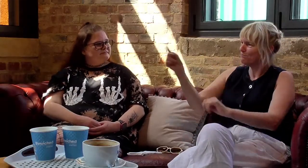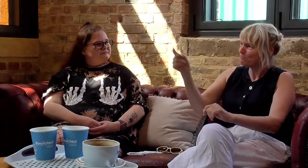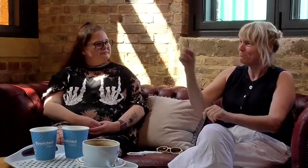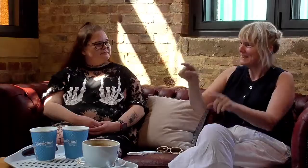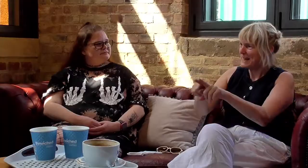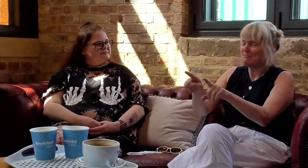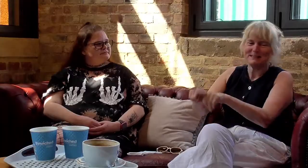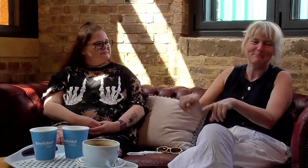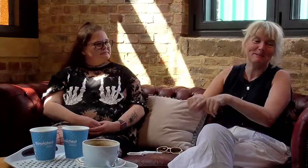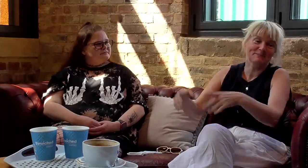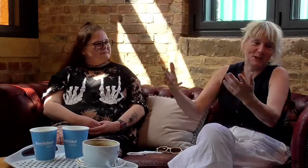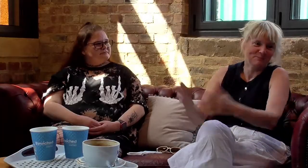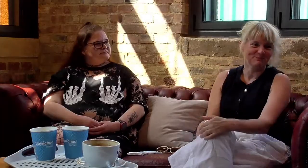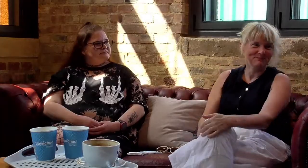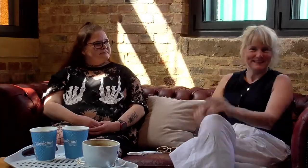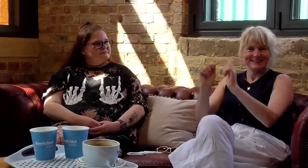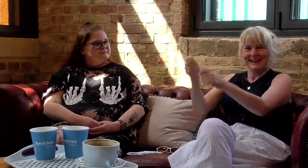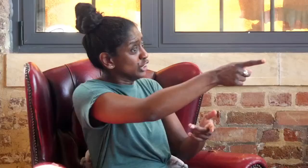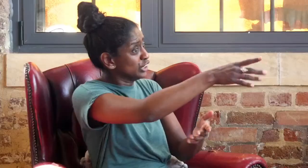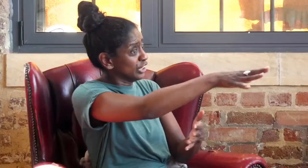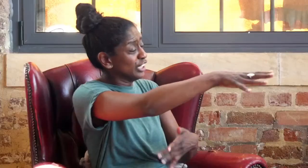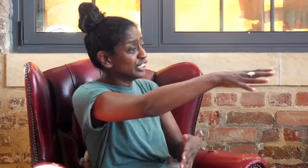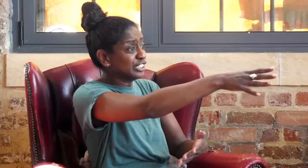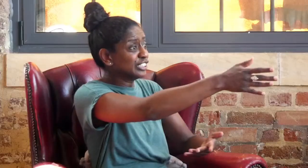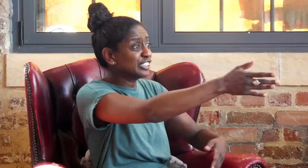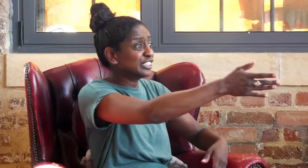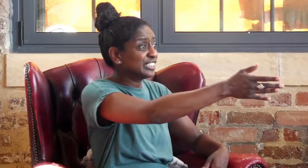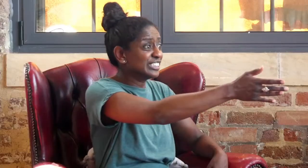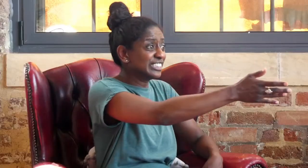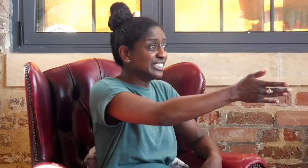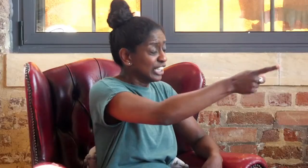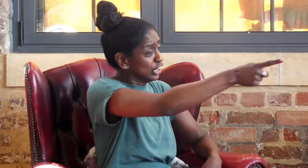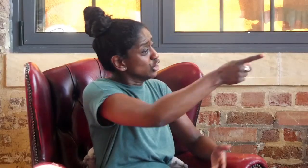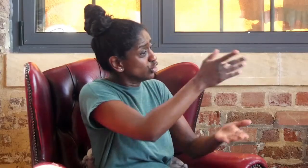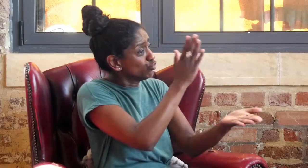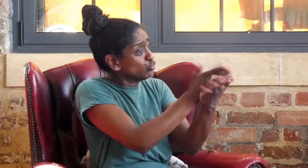He's like my best friend. He comes in the garden. So I'll name him Robin.